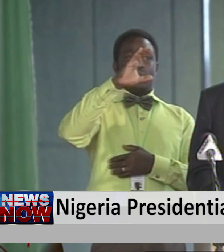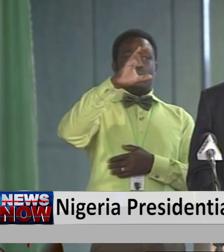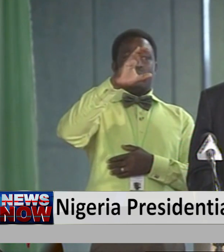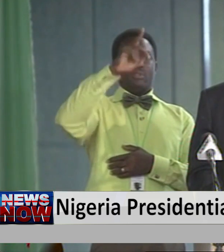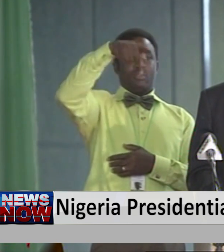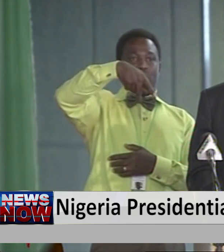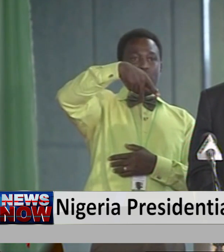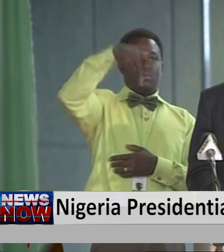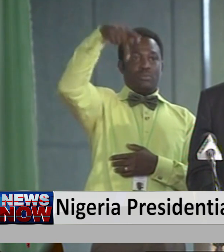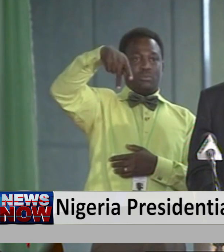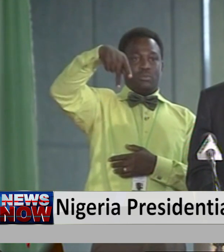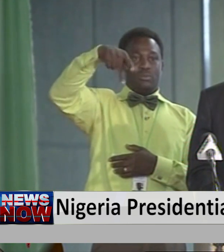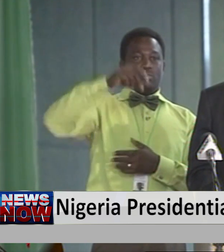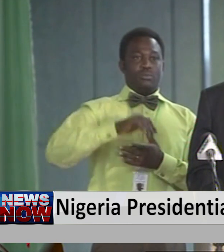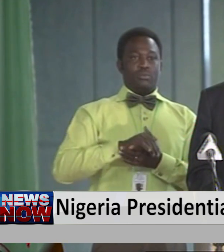CPP